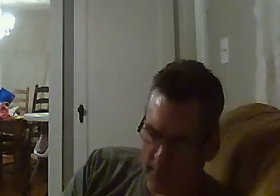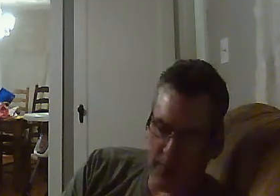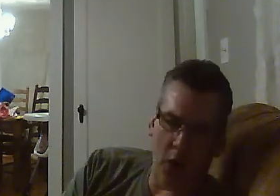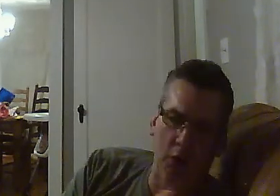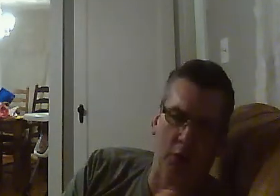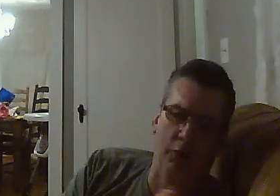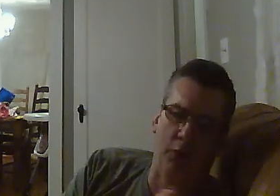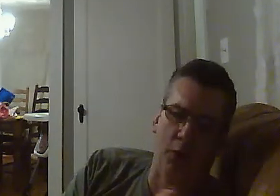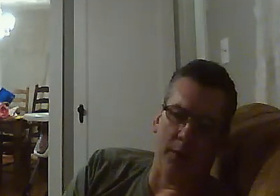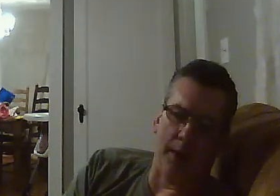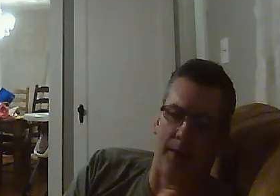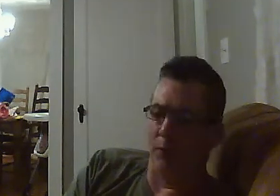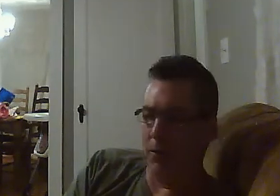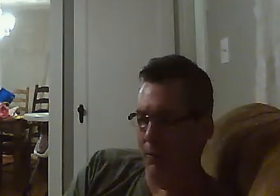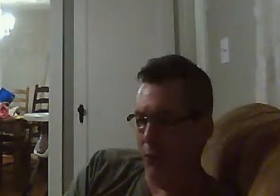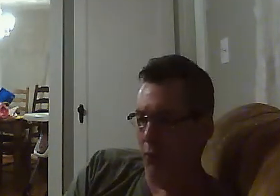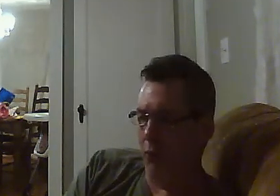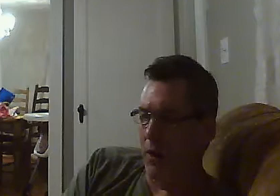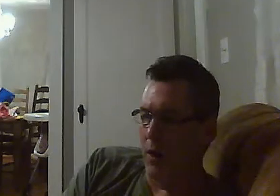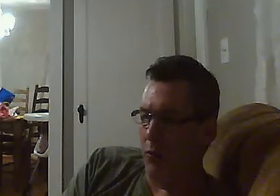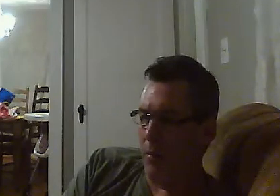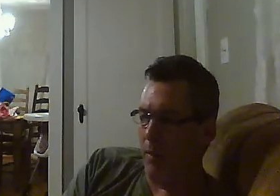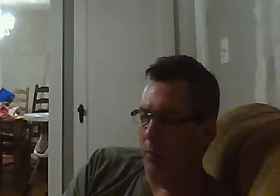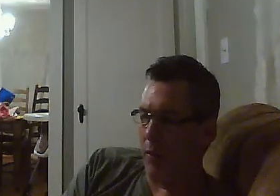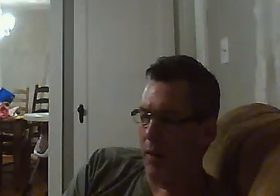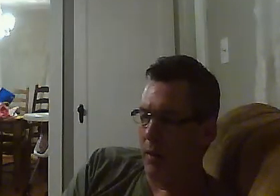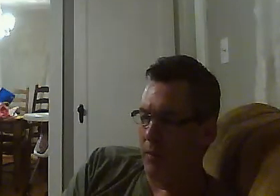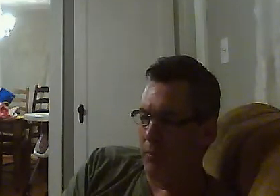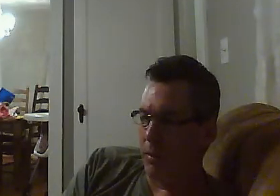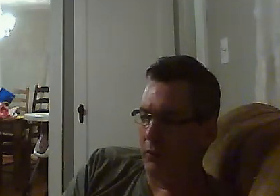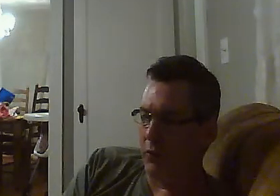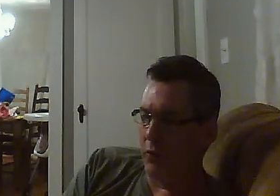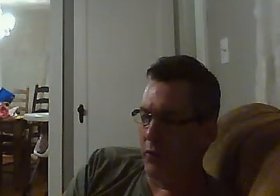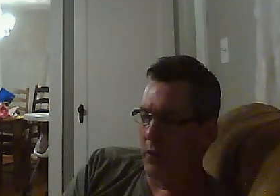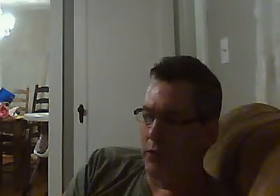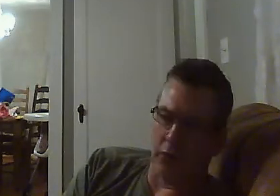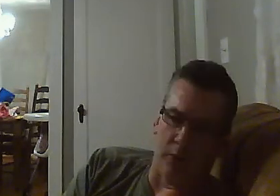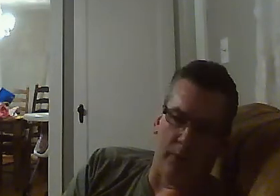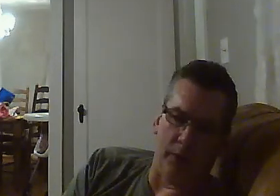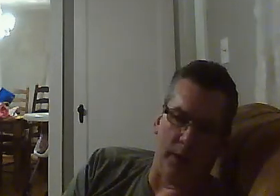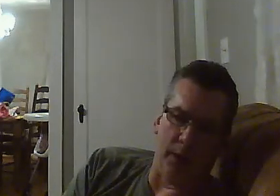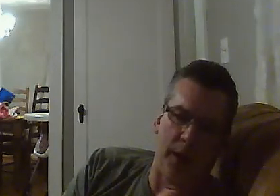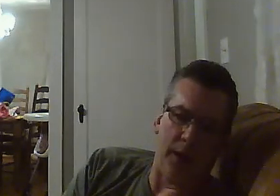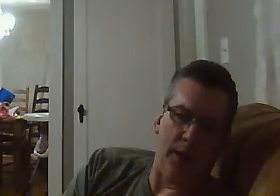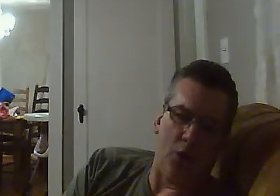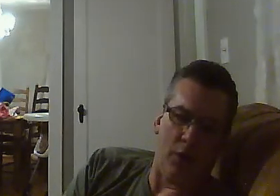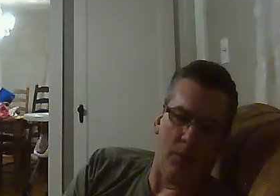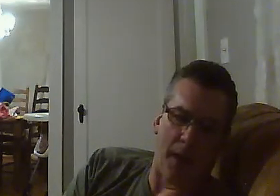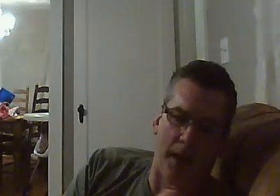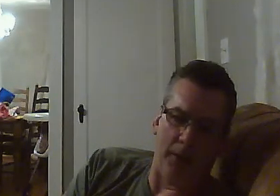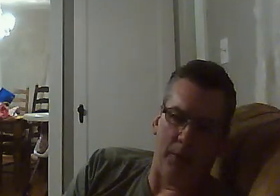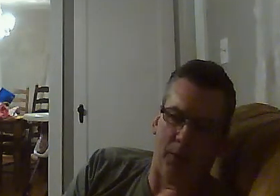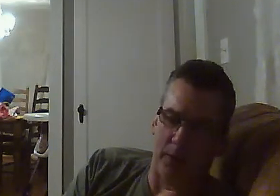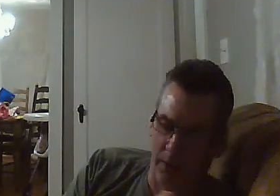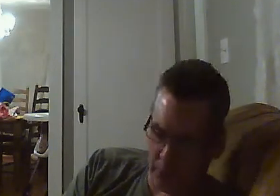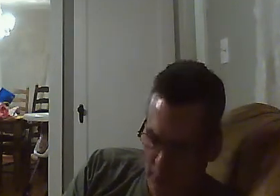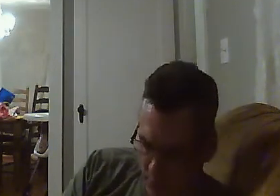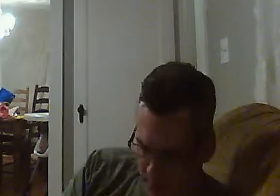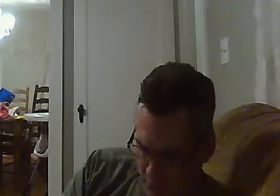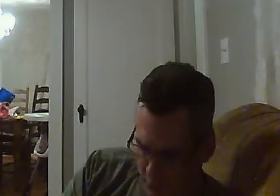in Article 410. You probably won't remember it, but if you do, if you need lighting, you go to the back of the book. You guys all know how to use the